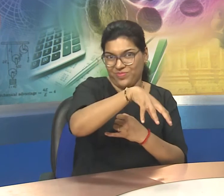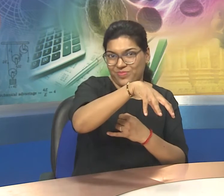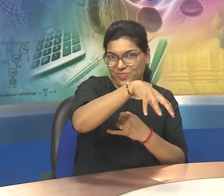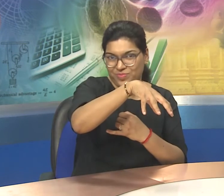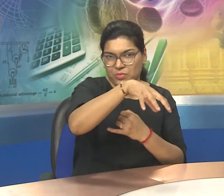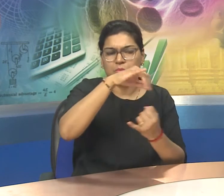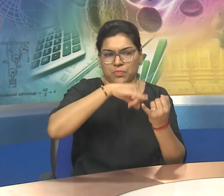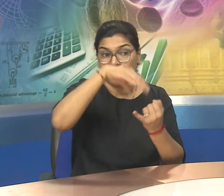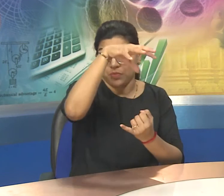use this